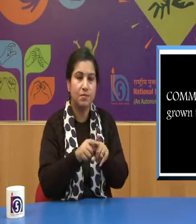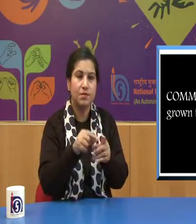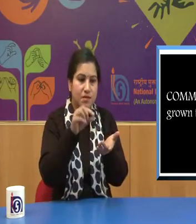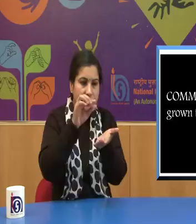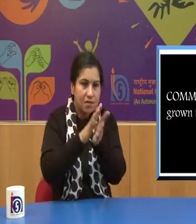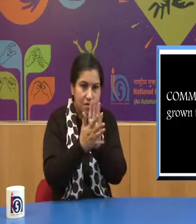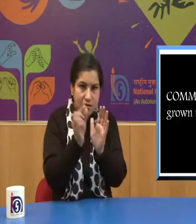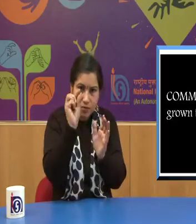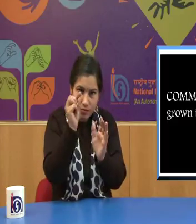rice,